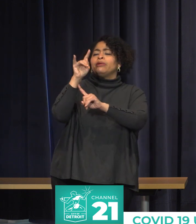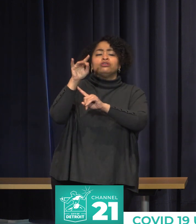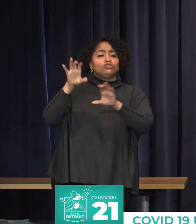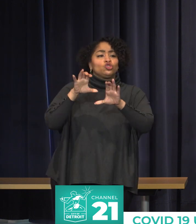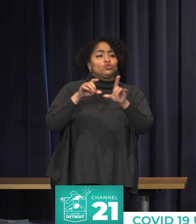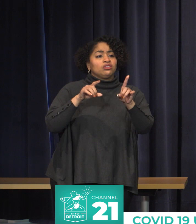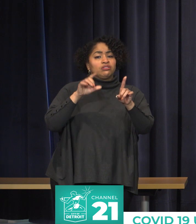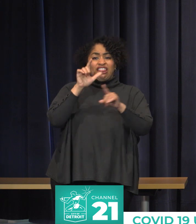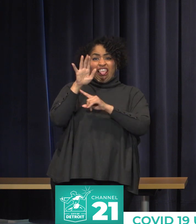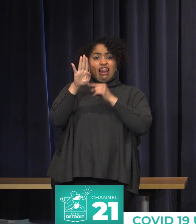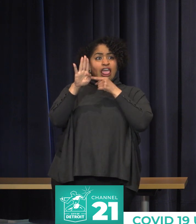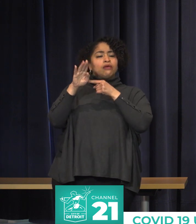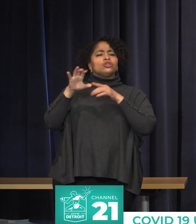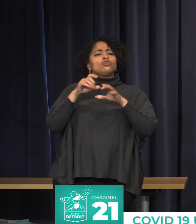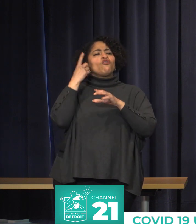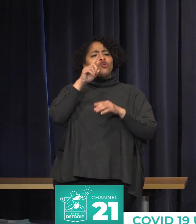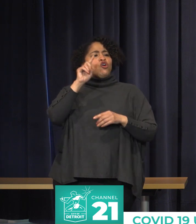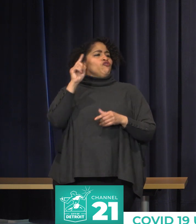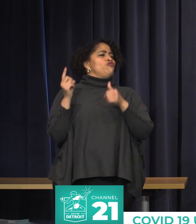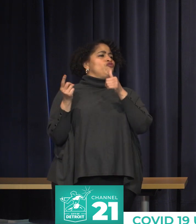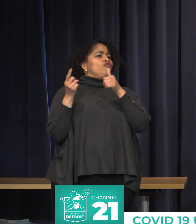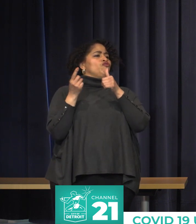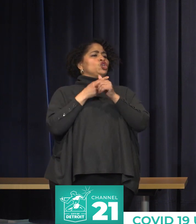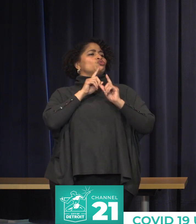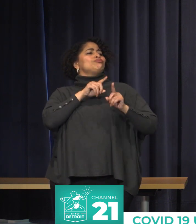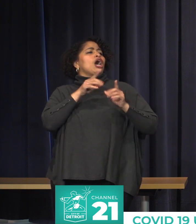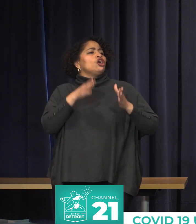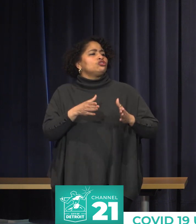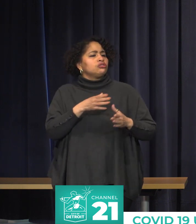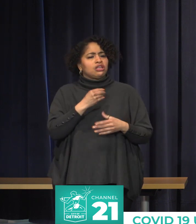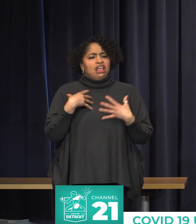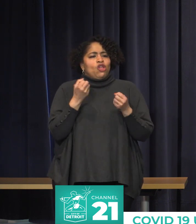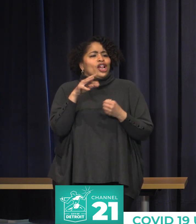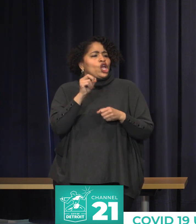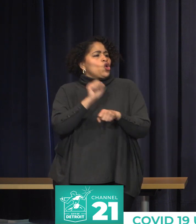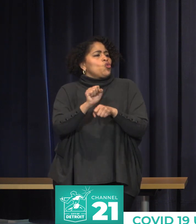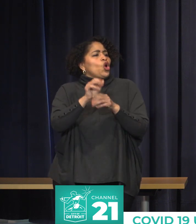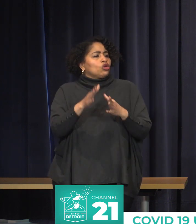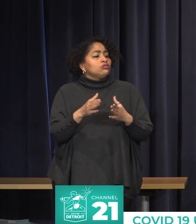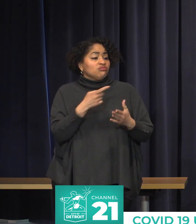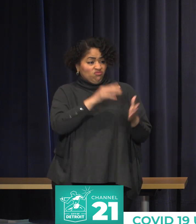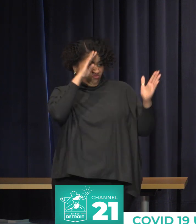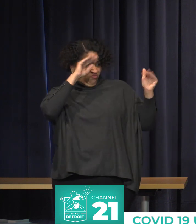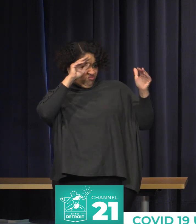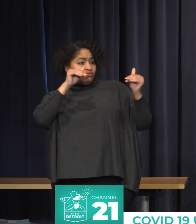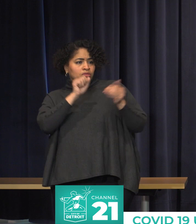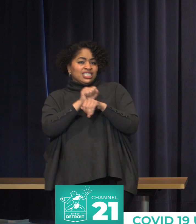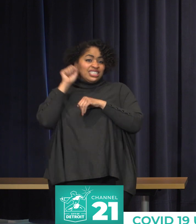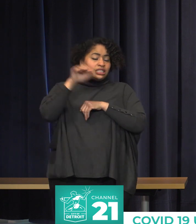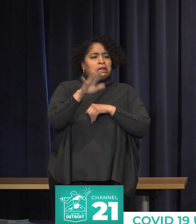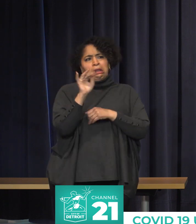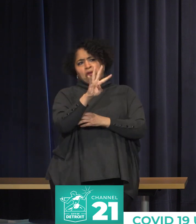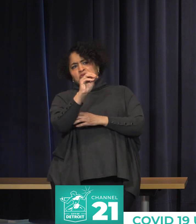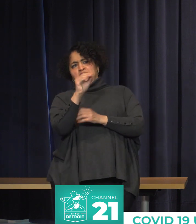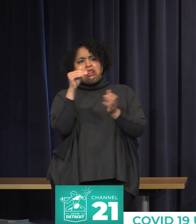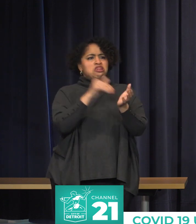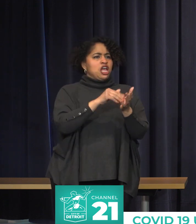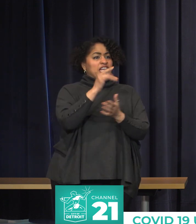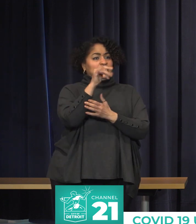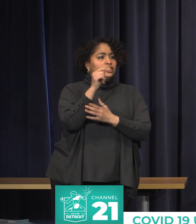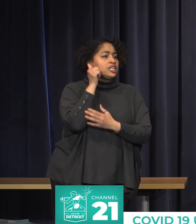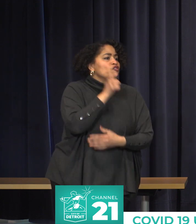first responders and healthcare workers. So they are hoping to ship something like 40,000